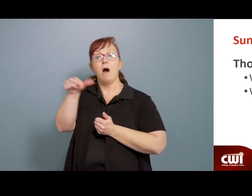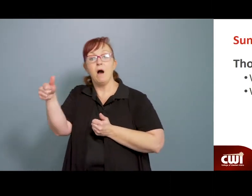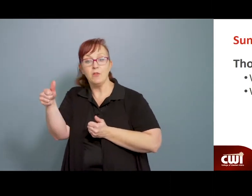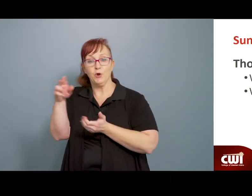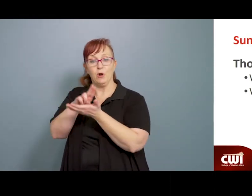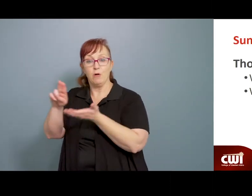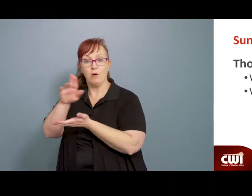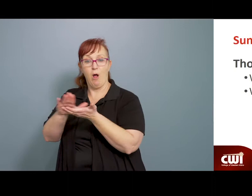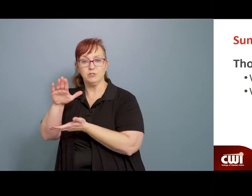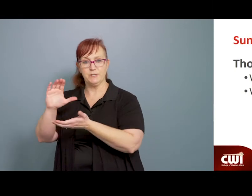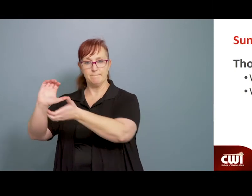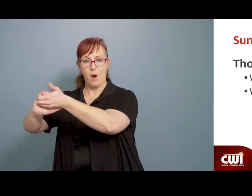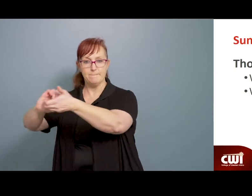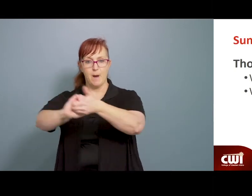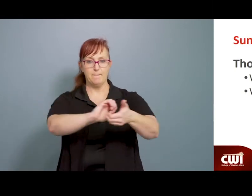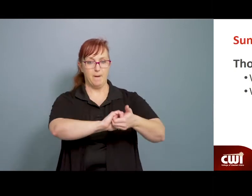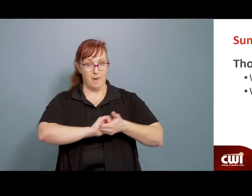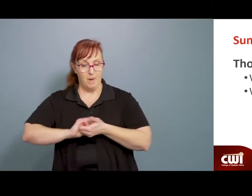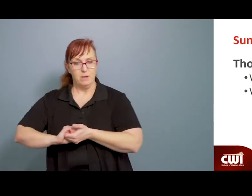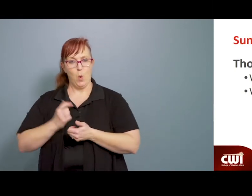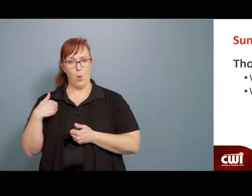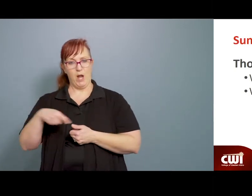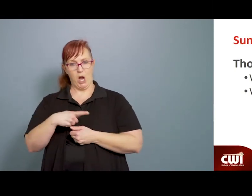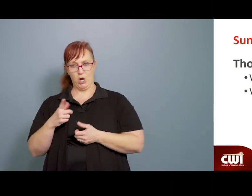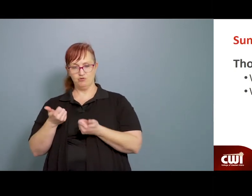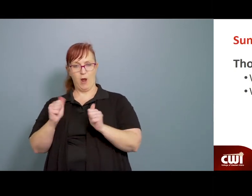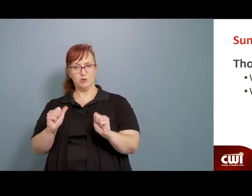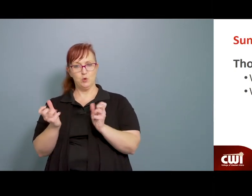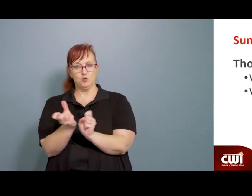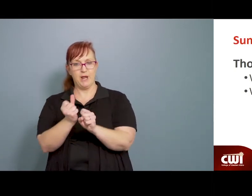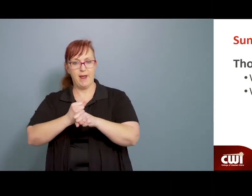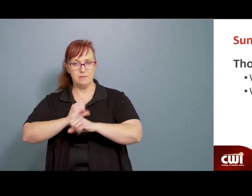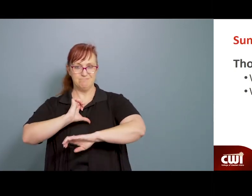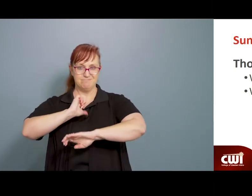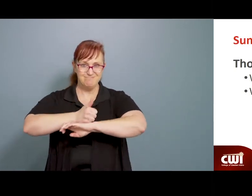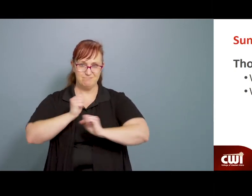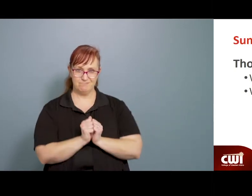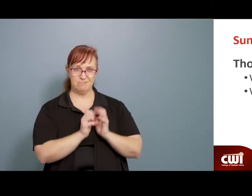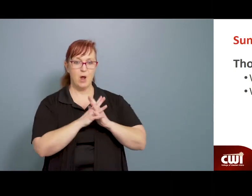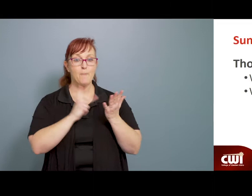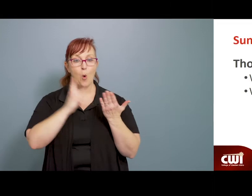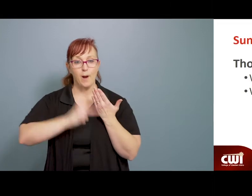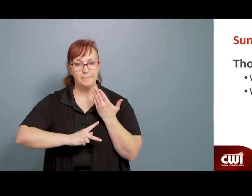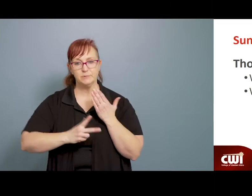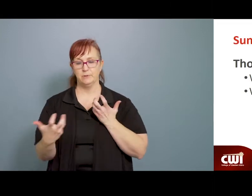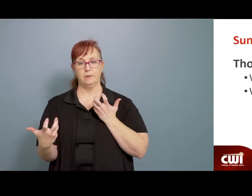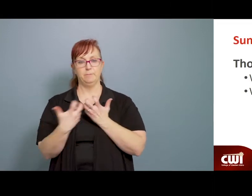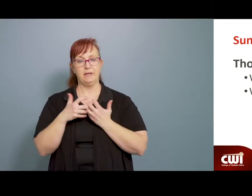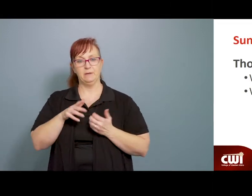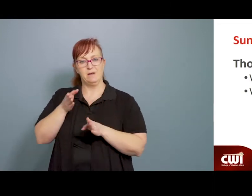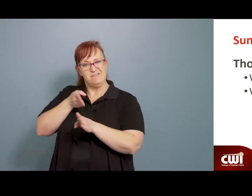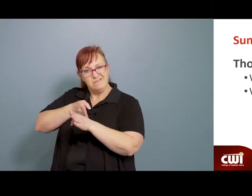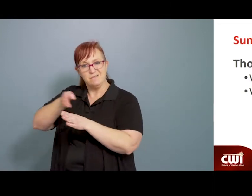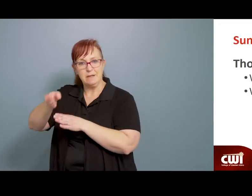institutes in the state, and we're working at creating programs that will help meet the need of cybersecurity. And